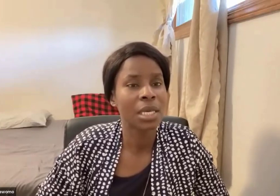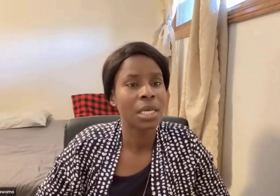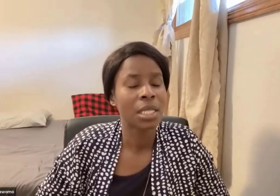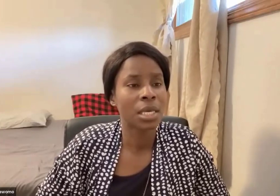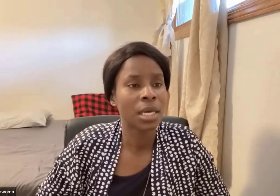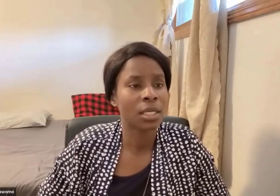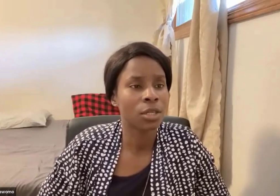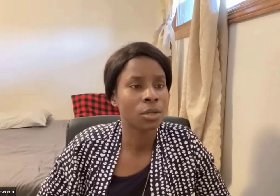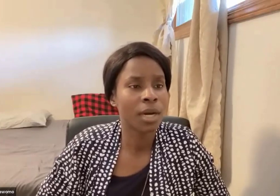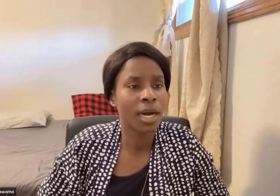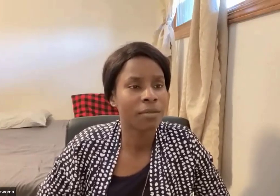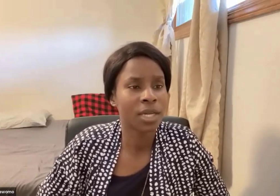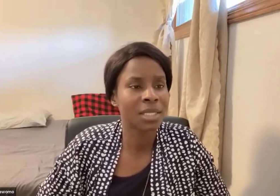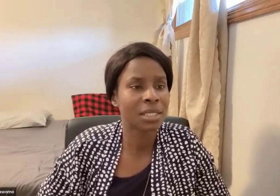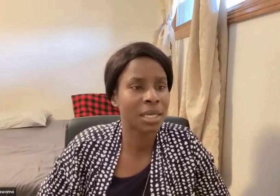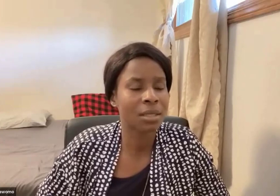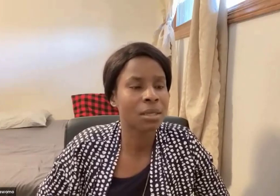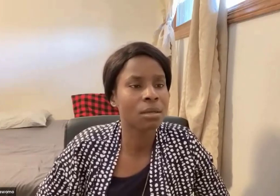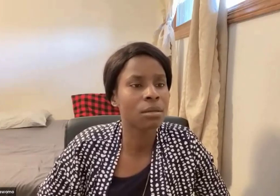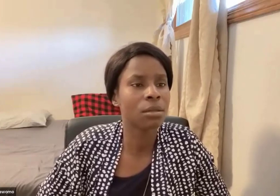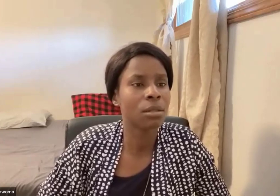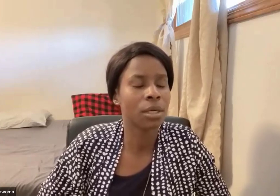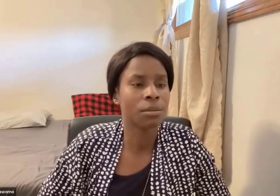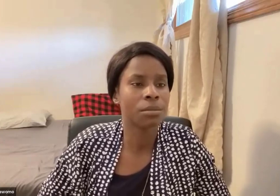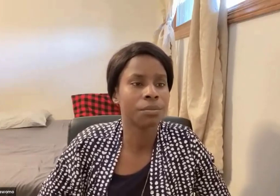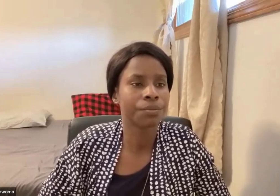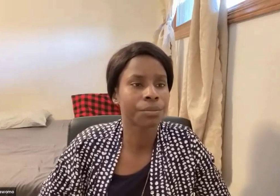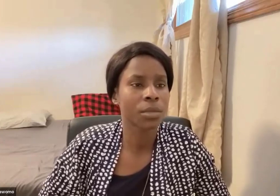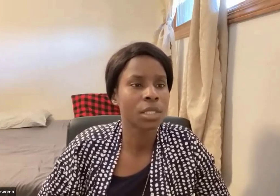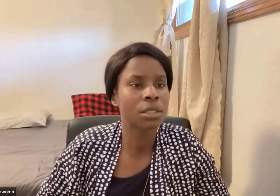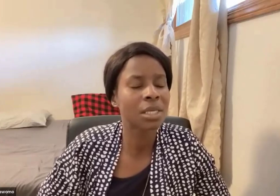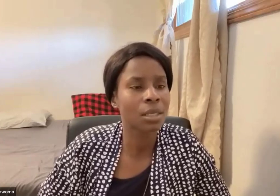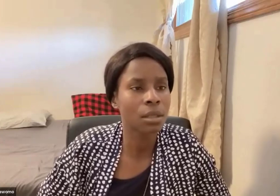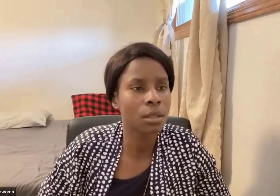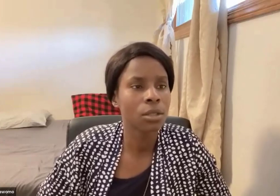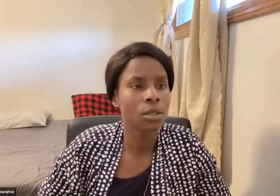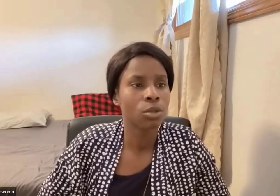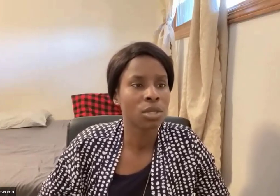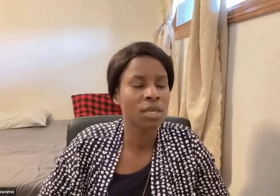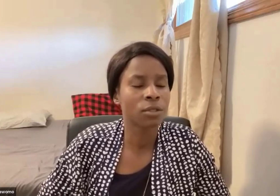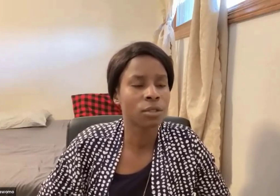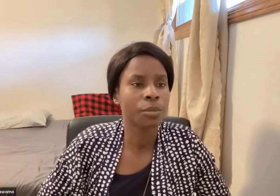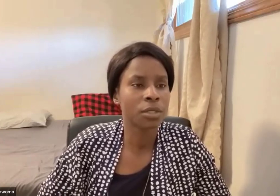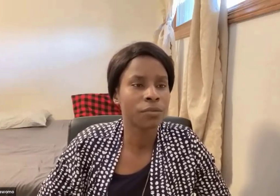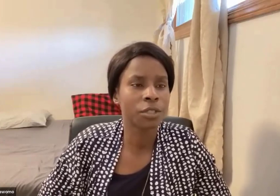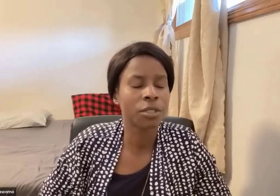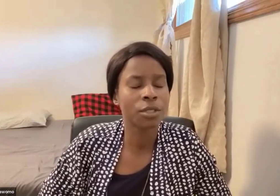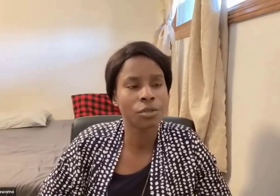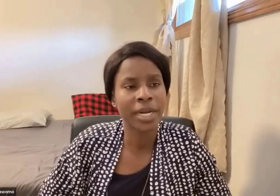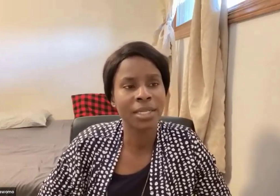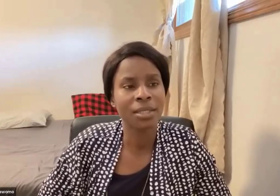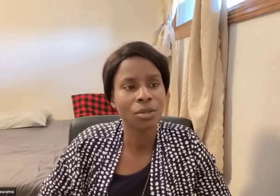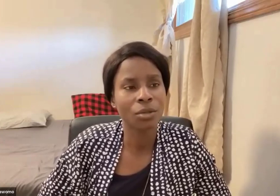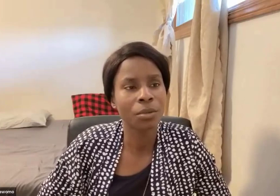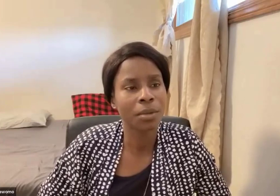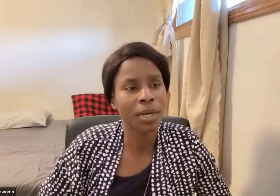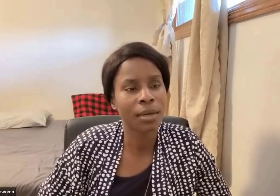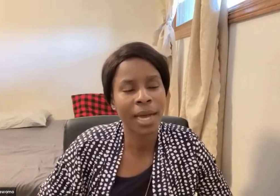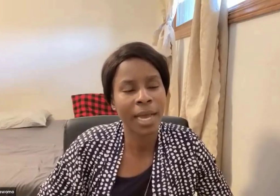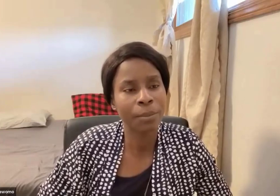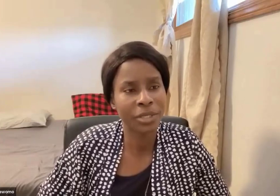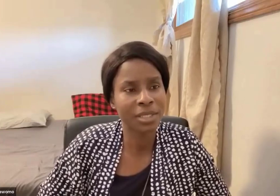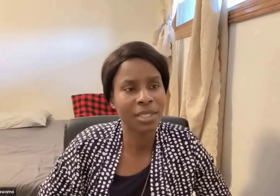like they don't have that technical skill to give support for such writing.